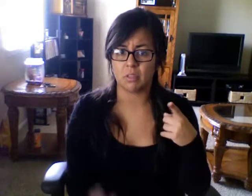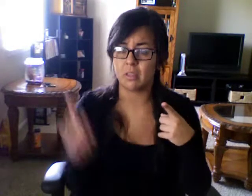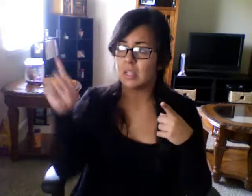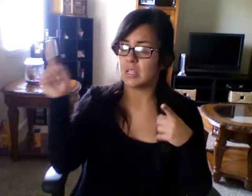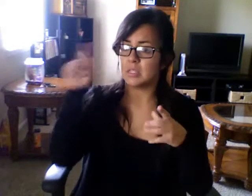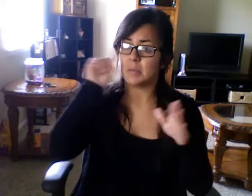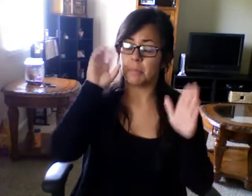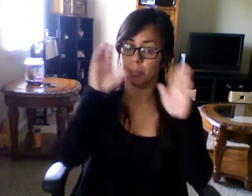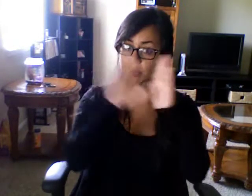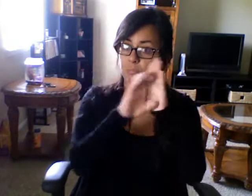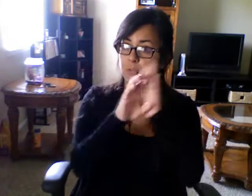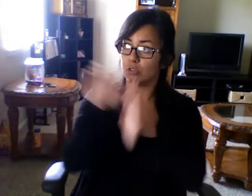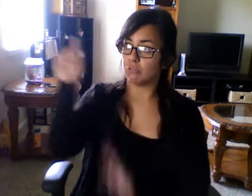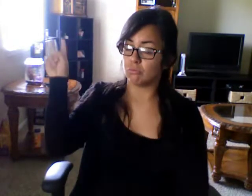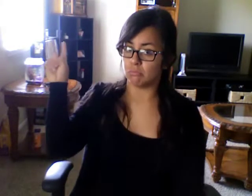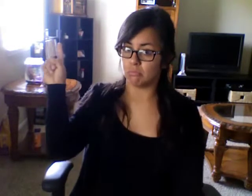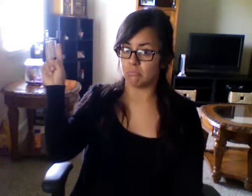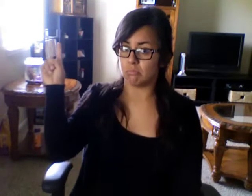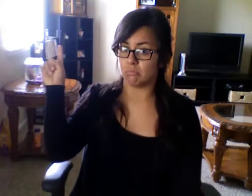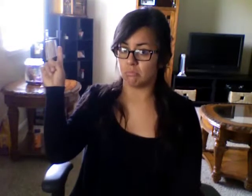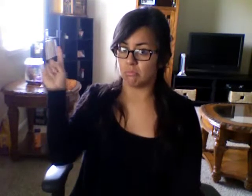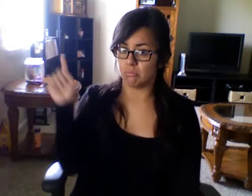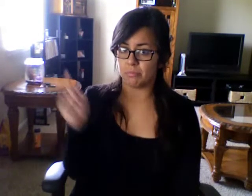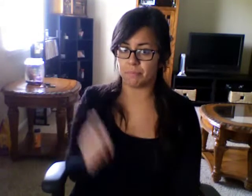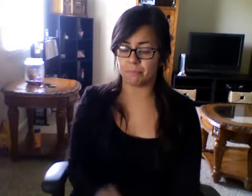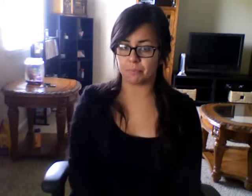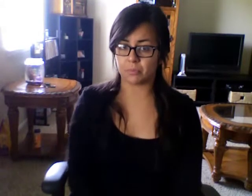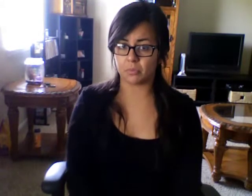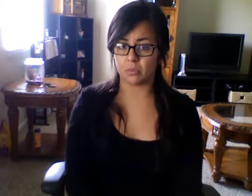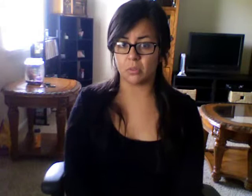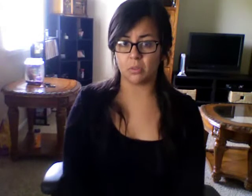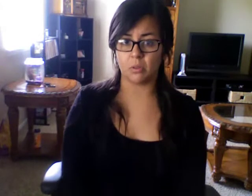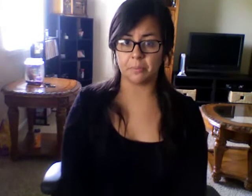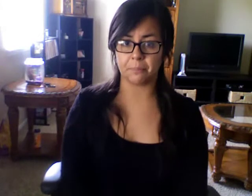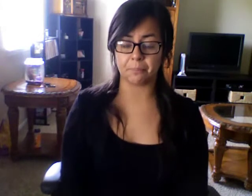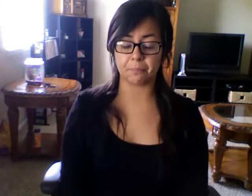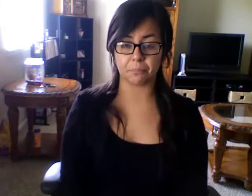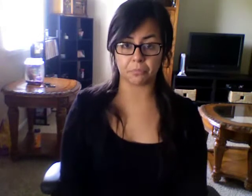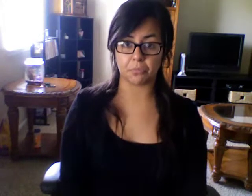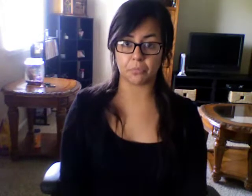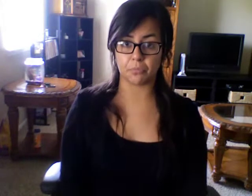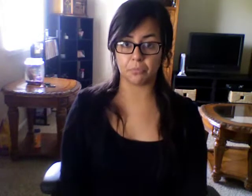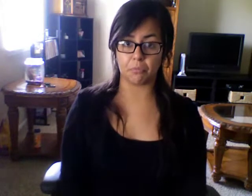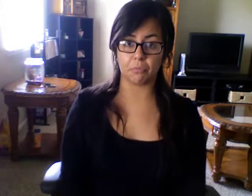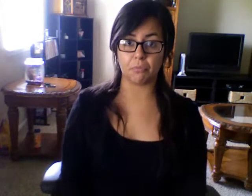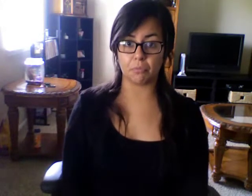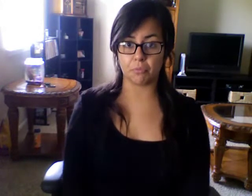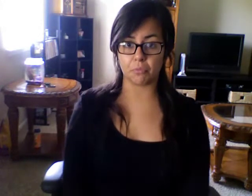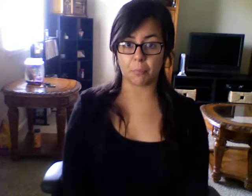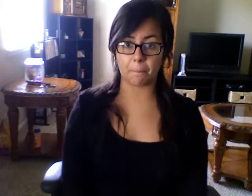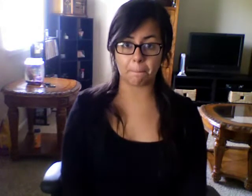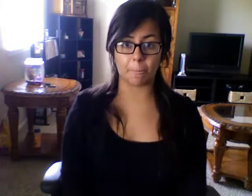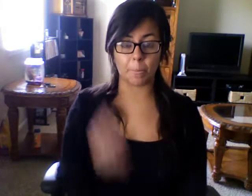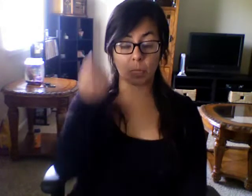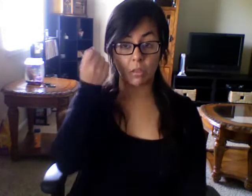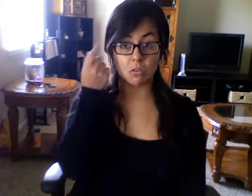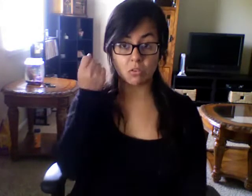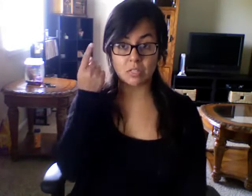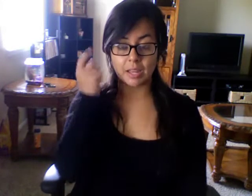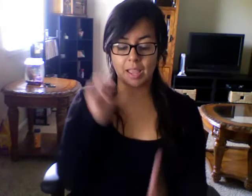cancer. And the reason is that cancer, like every cell in the body, places little molecular bookmarks, little post-it notes